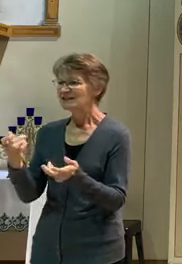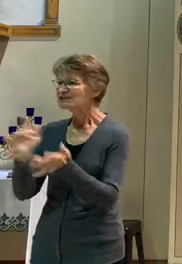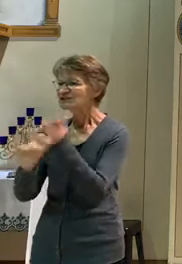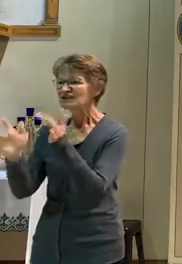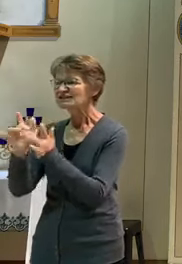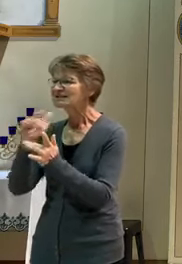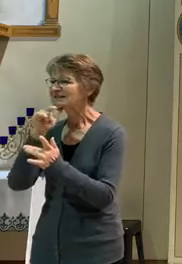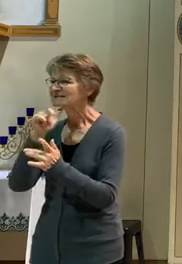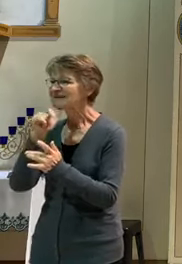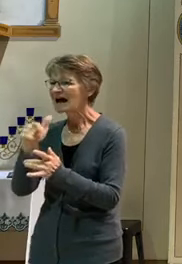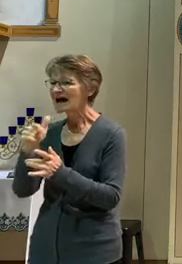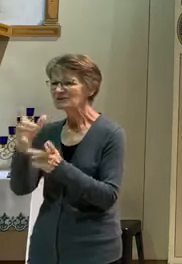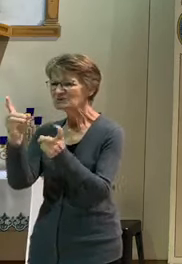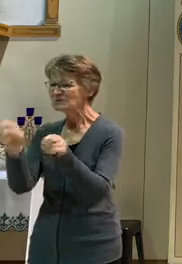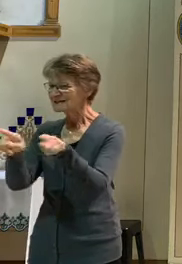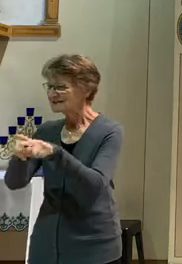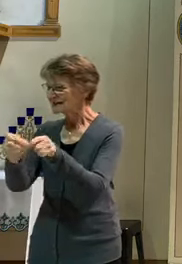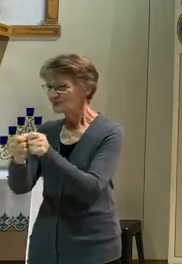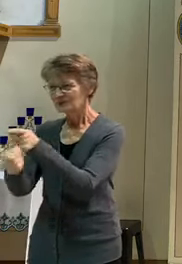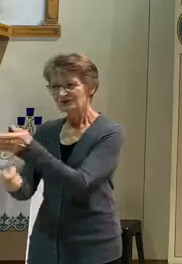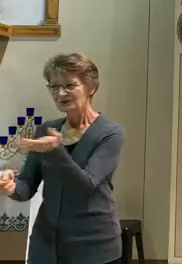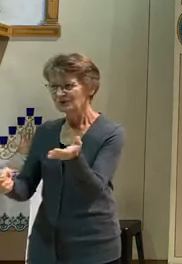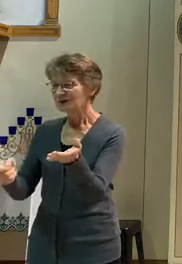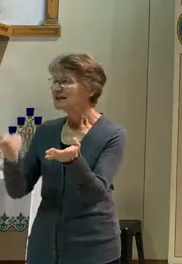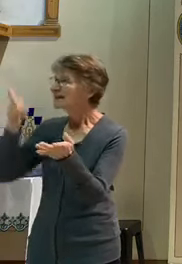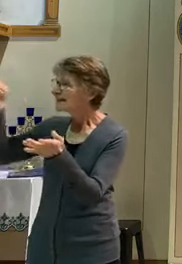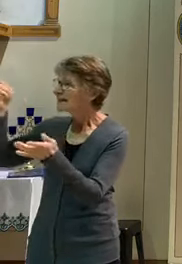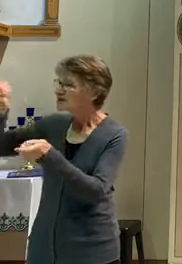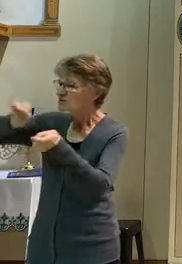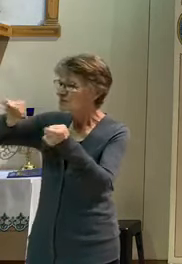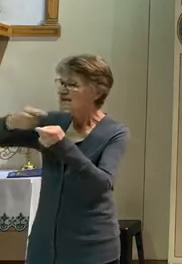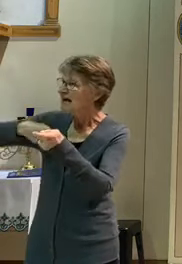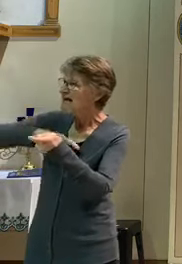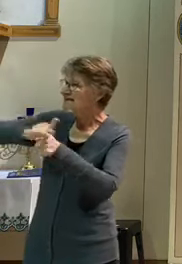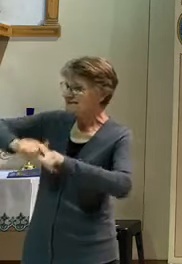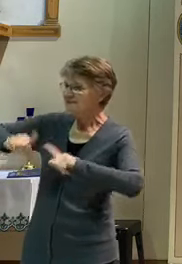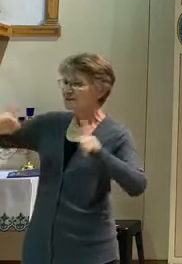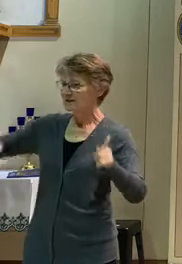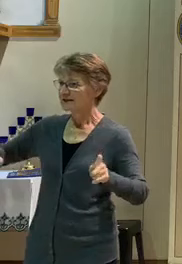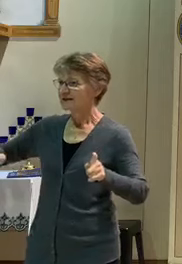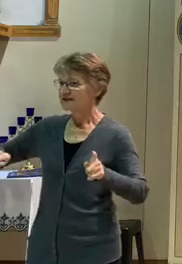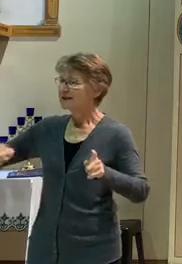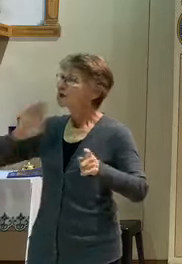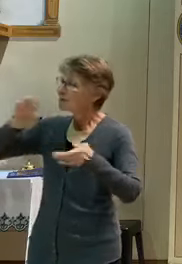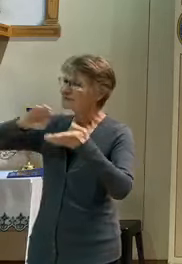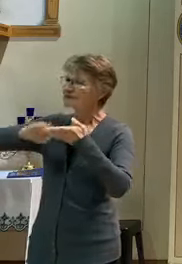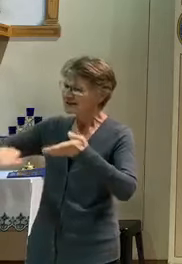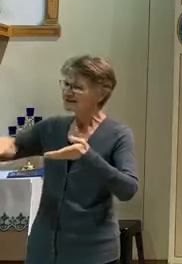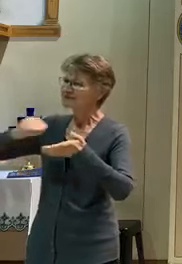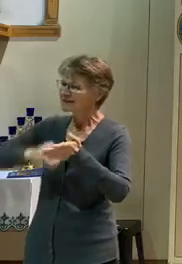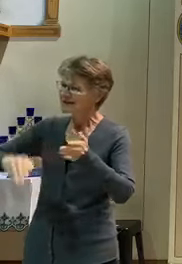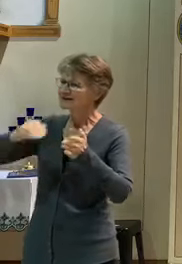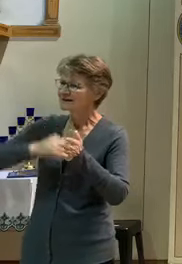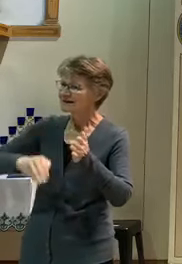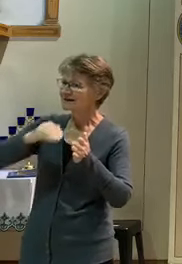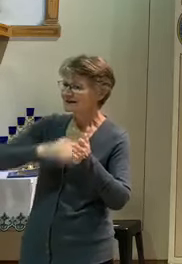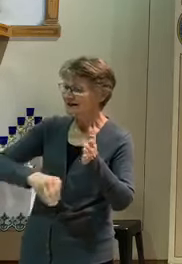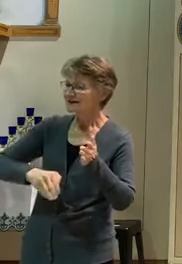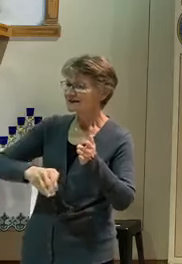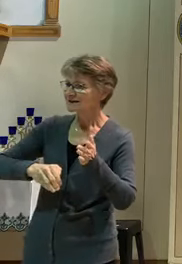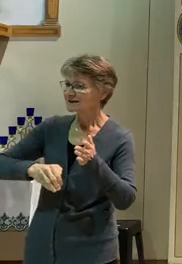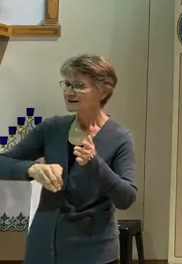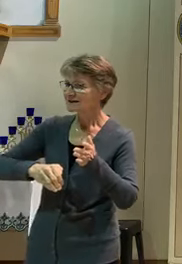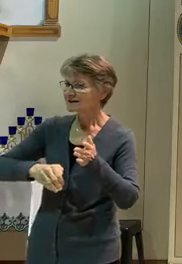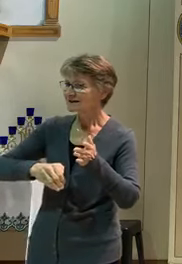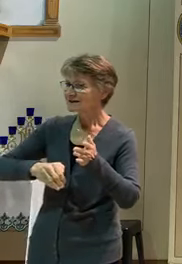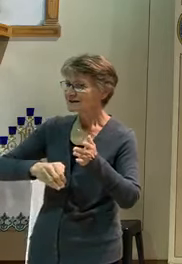Our Lord treats us differently. And he says to us over and over again in the scriptures, "That which